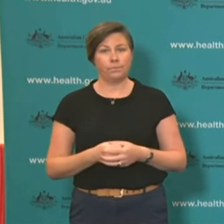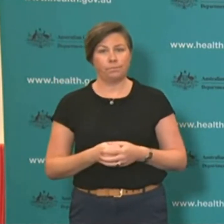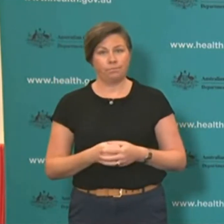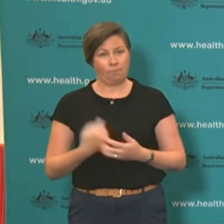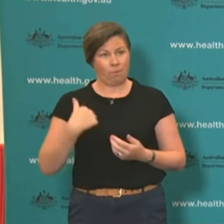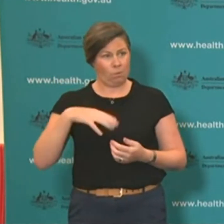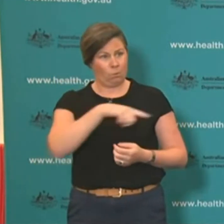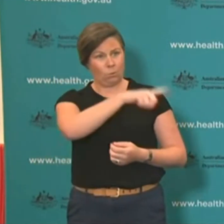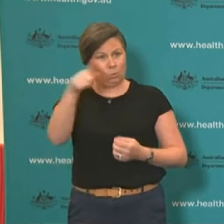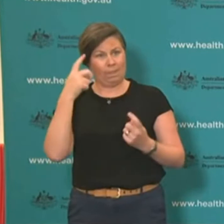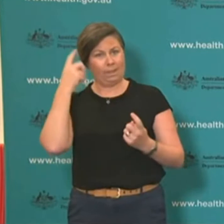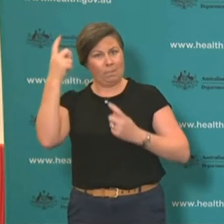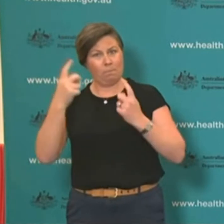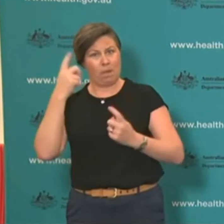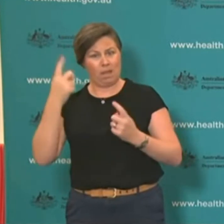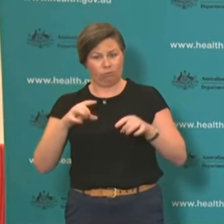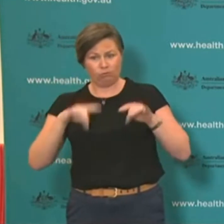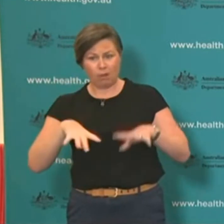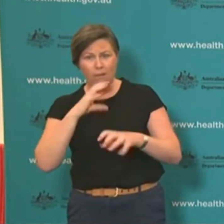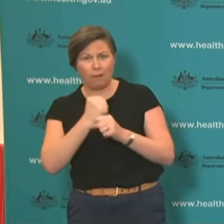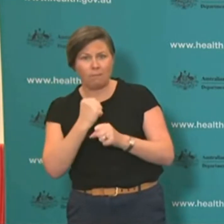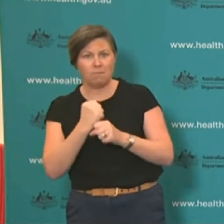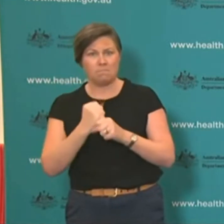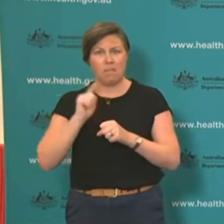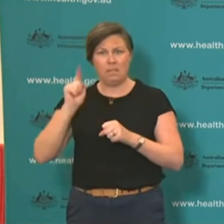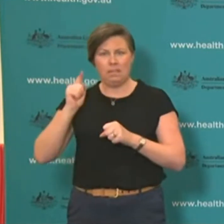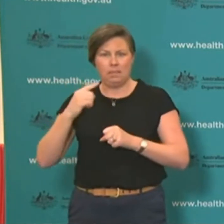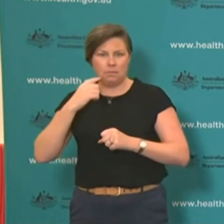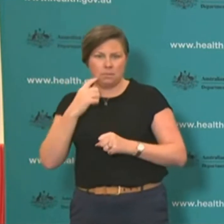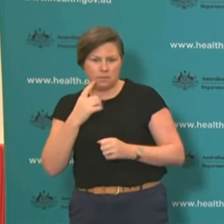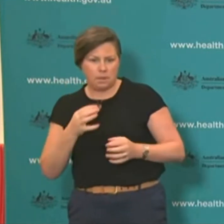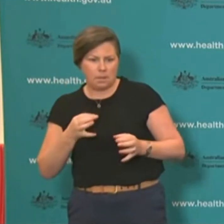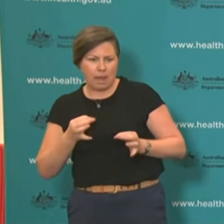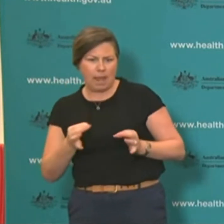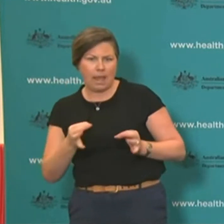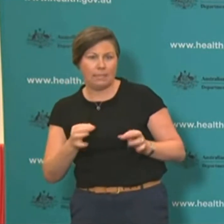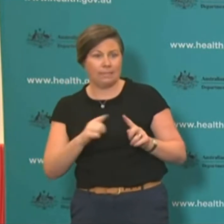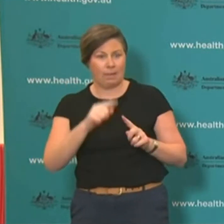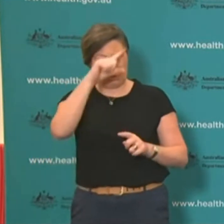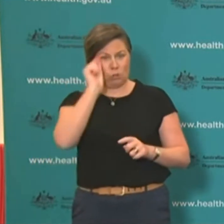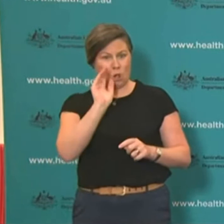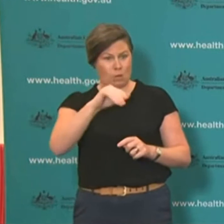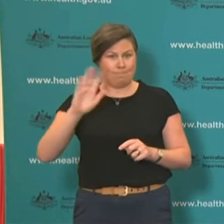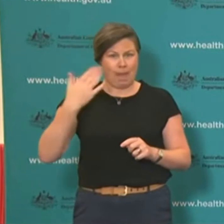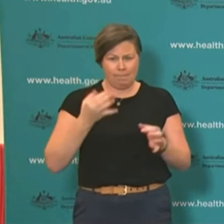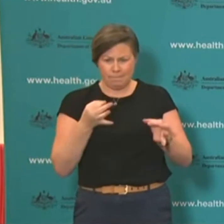what the federal government plans were and what providers planned for. There are very